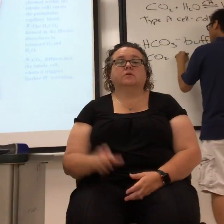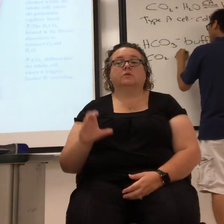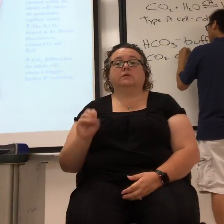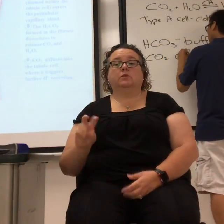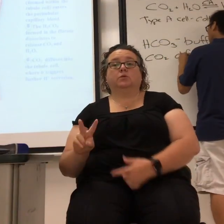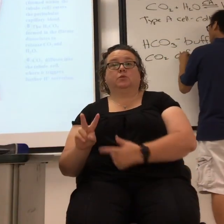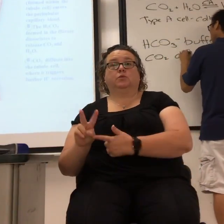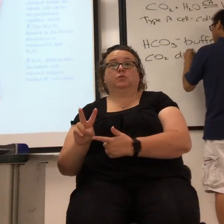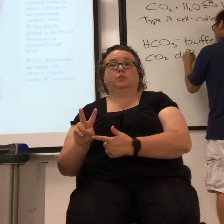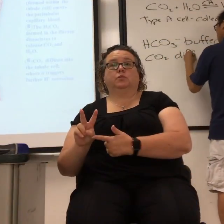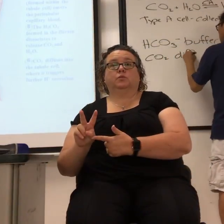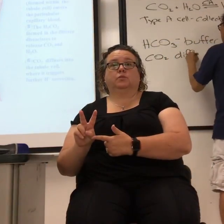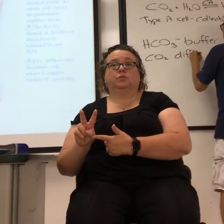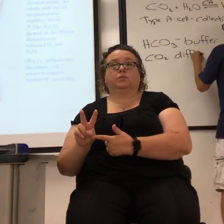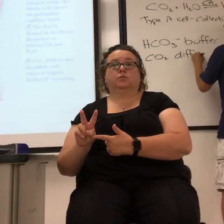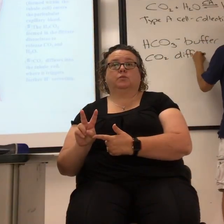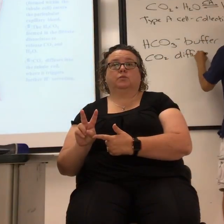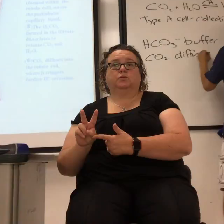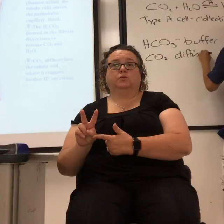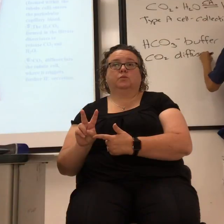CO2